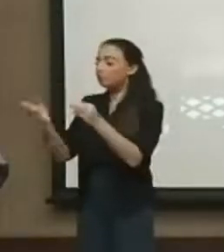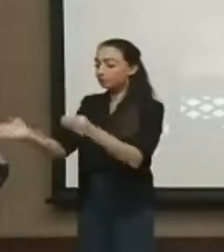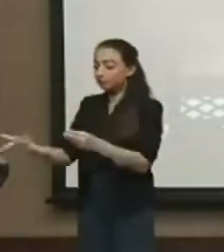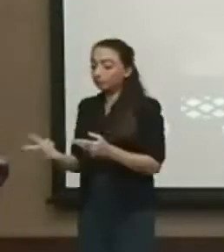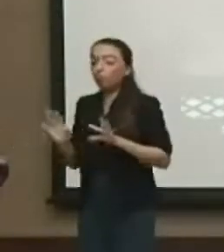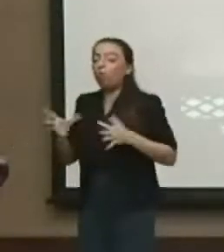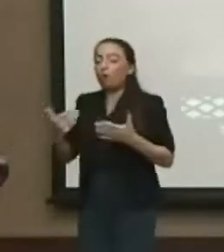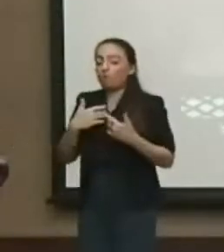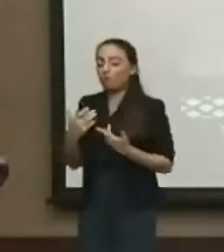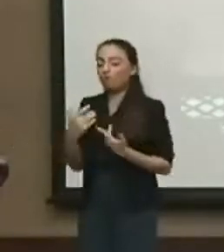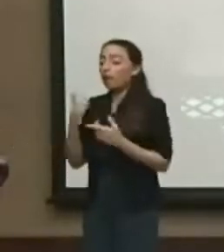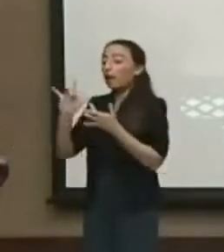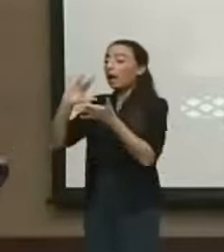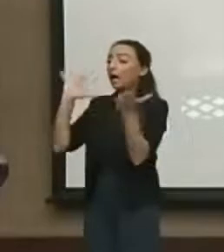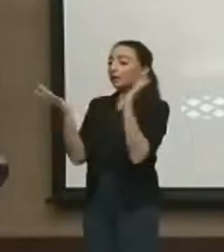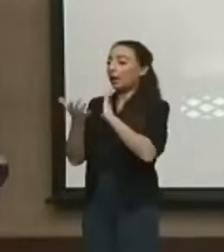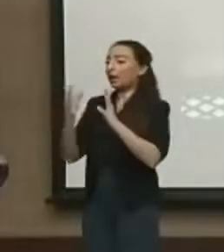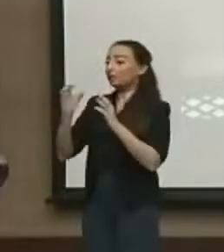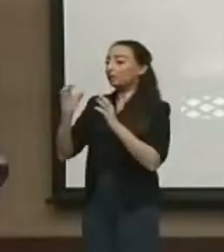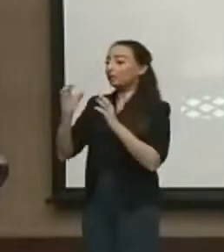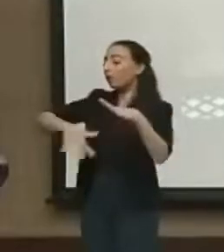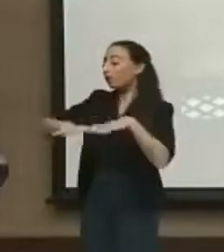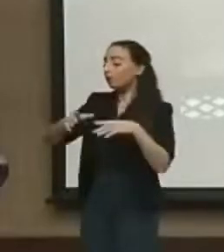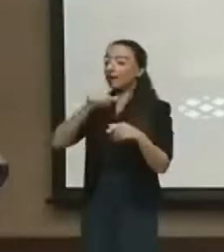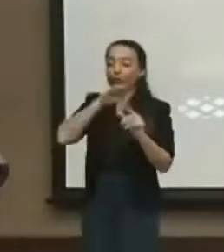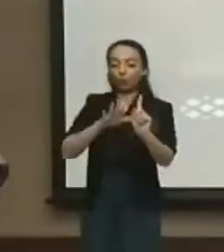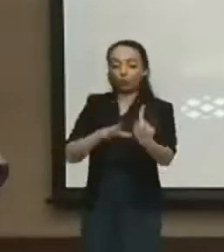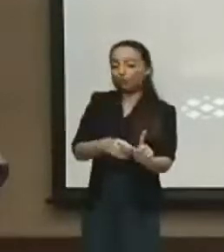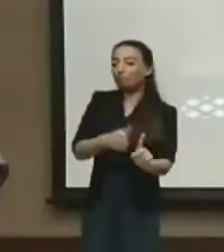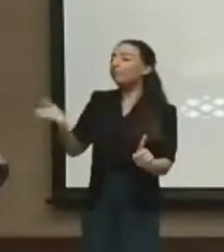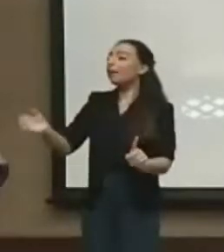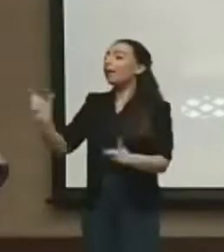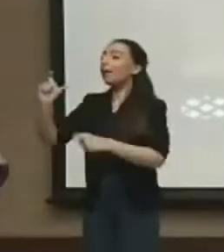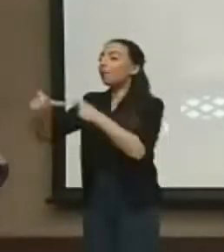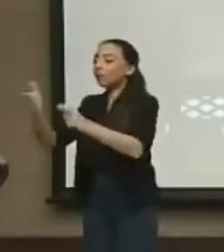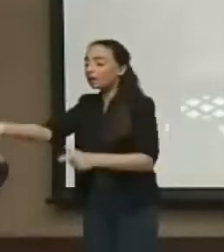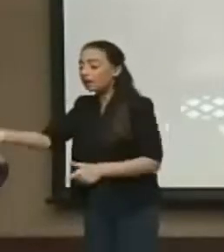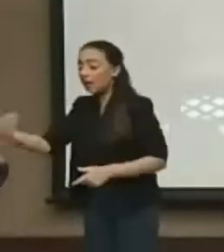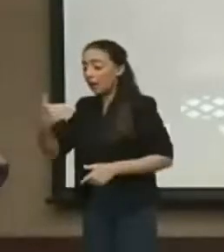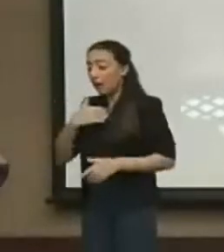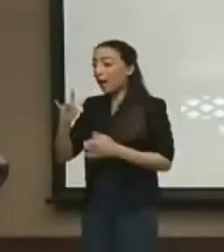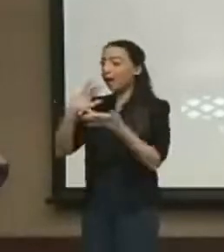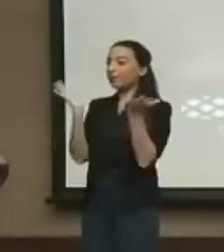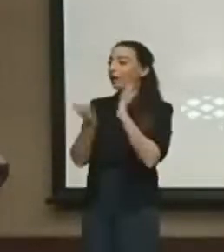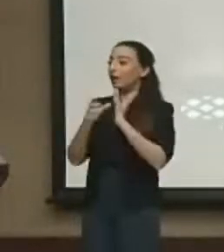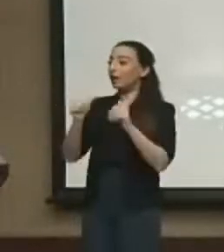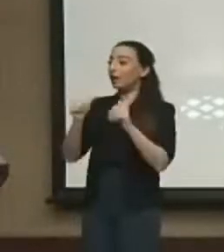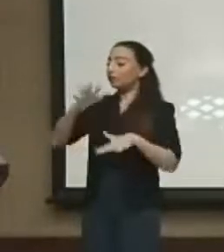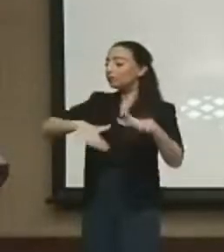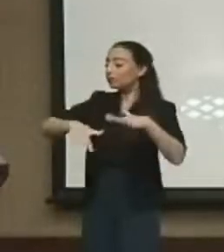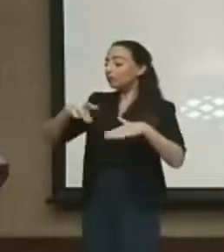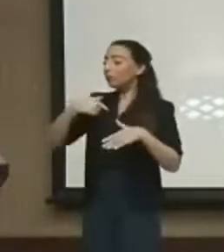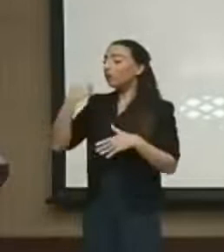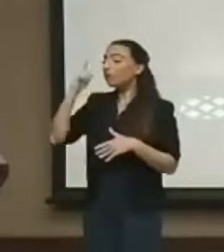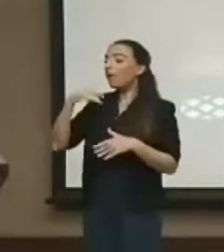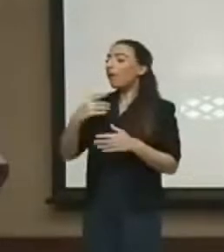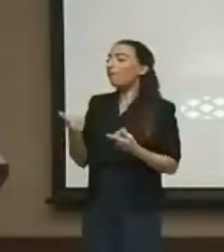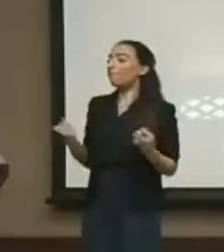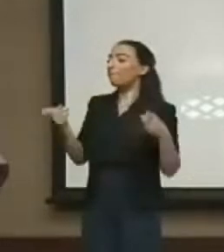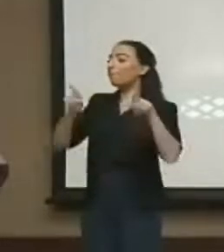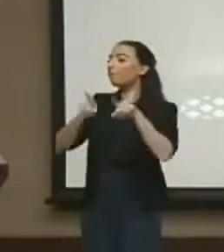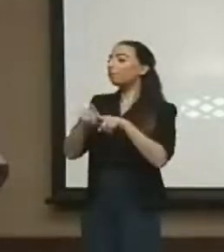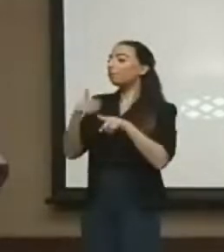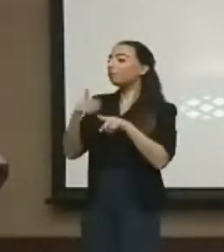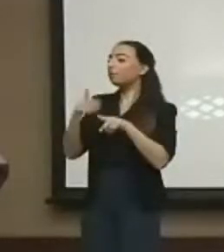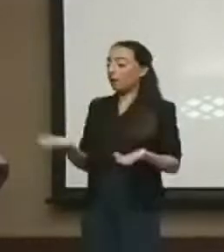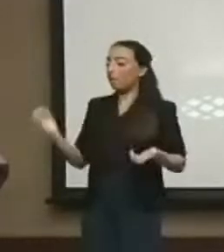international organizations that, like the UN, we can be seen as neutral partners that bring everyone